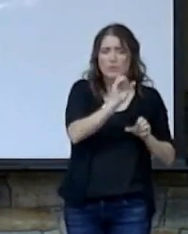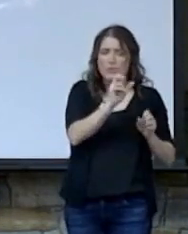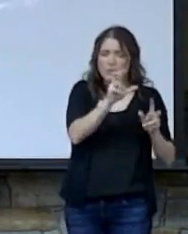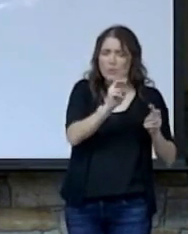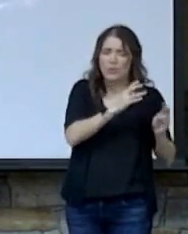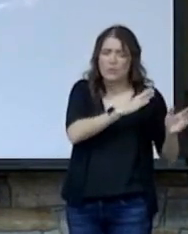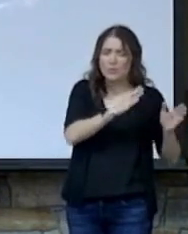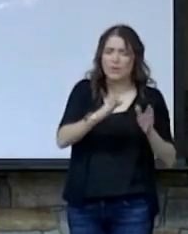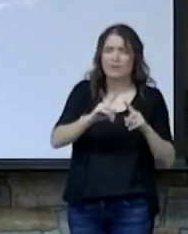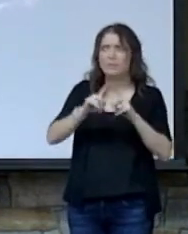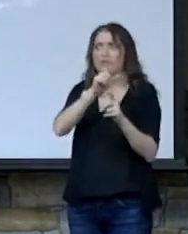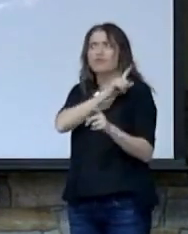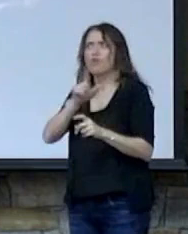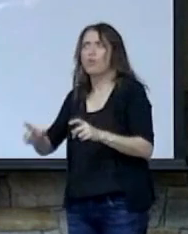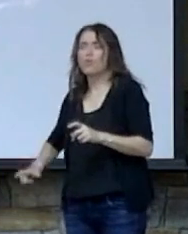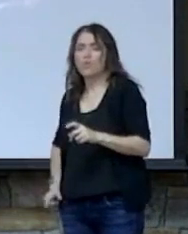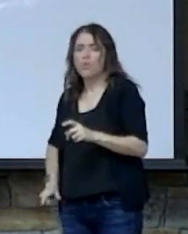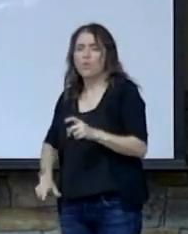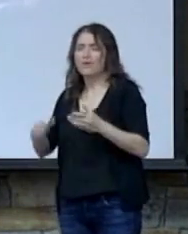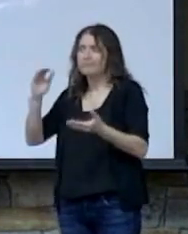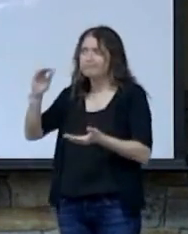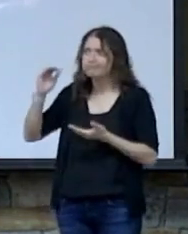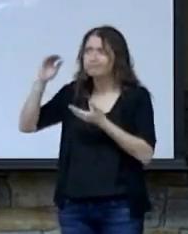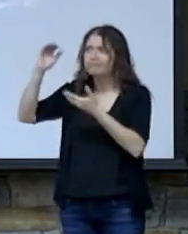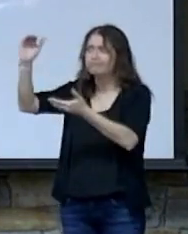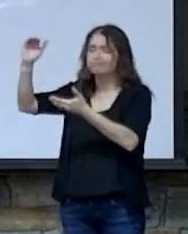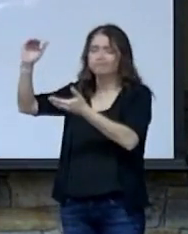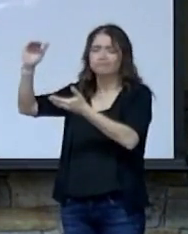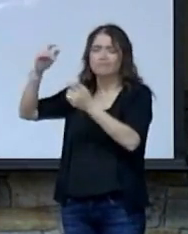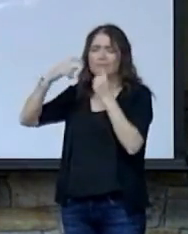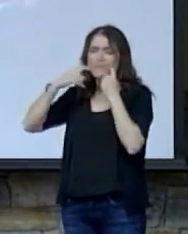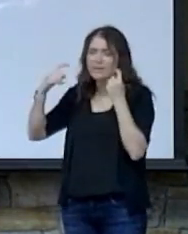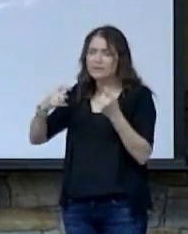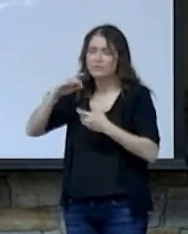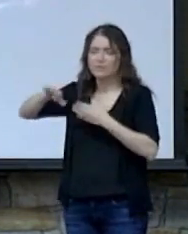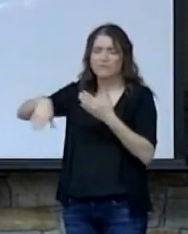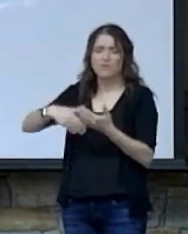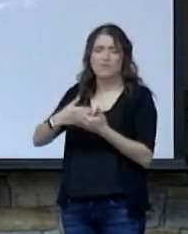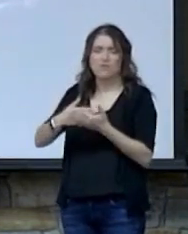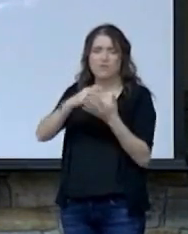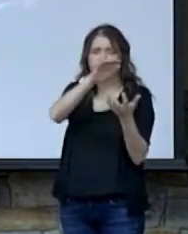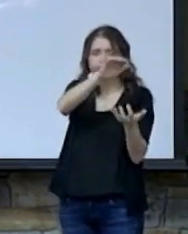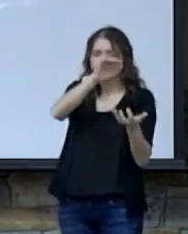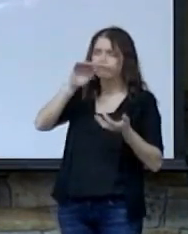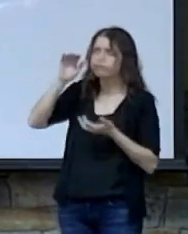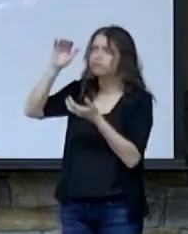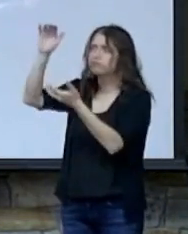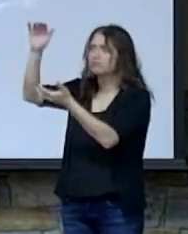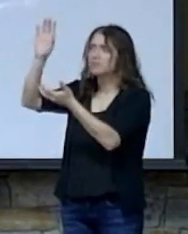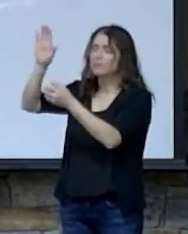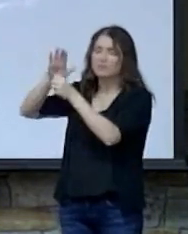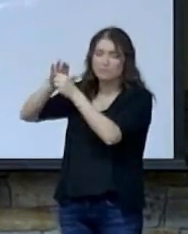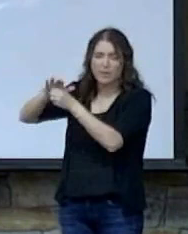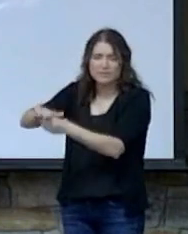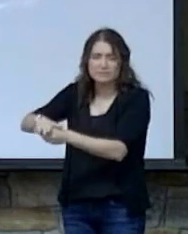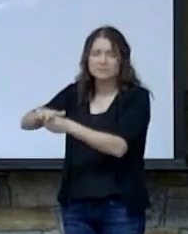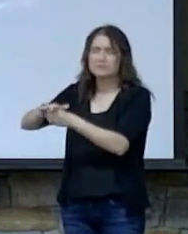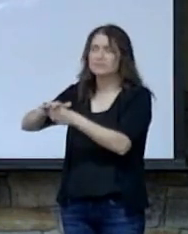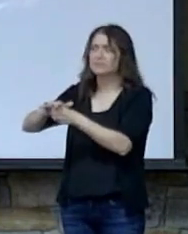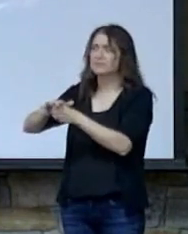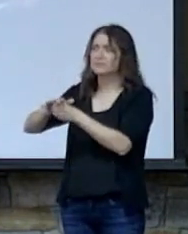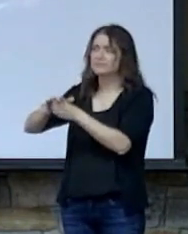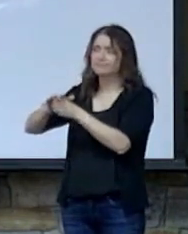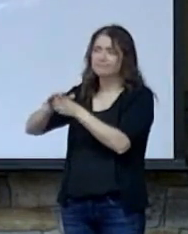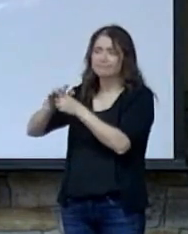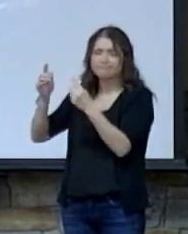the Lord has laid on Him the iniquity of us all. He was oppressed and He was afflicted,